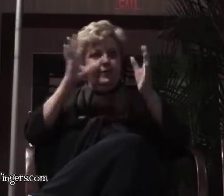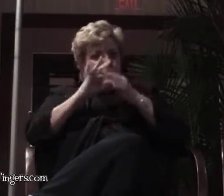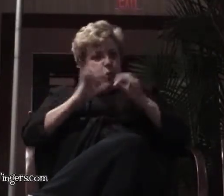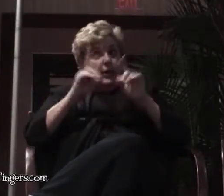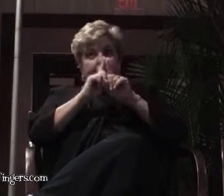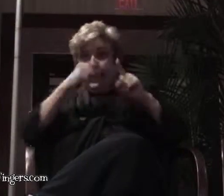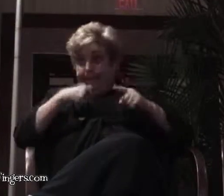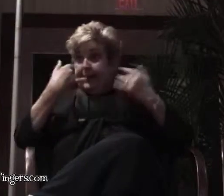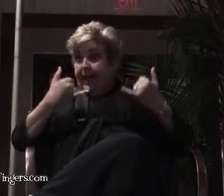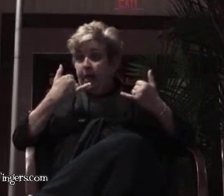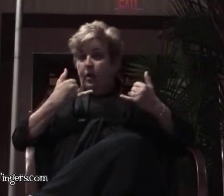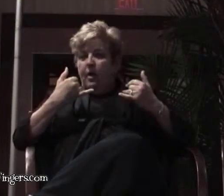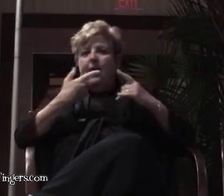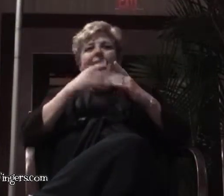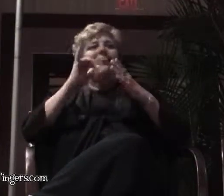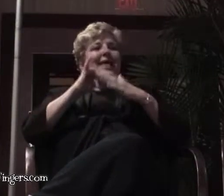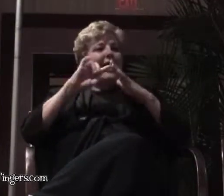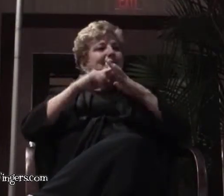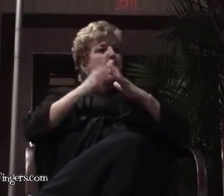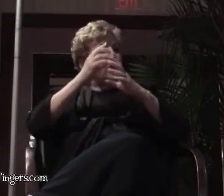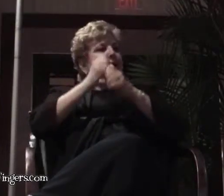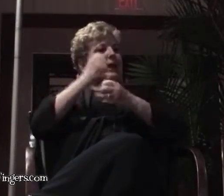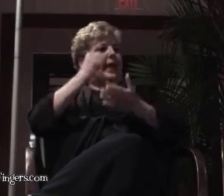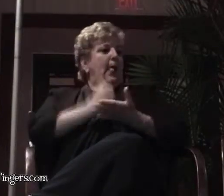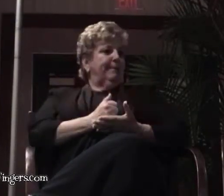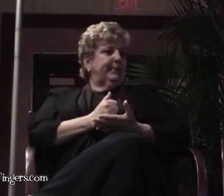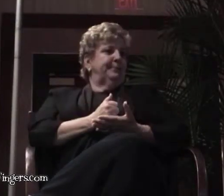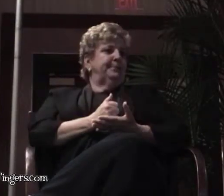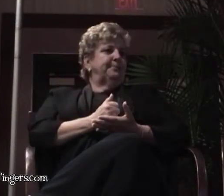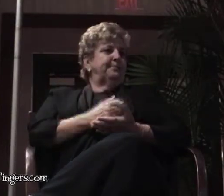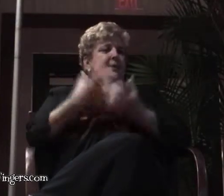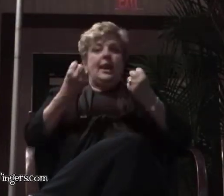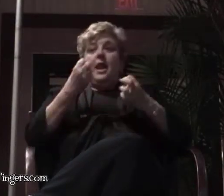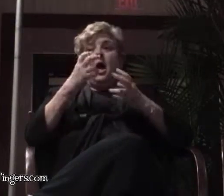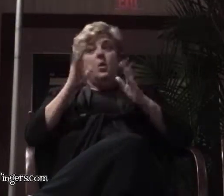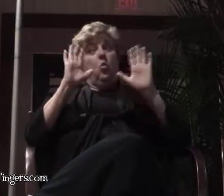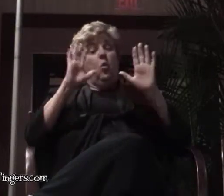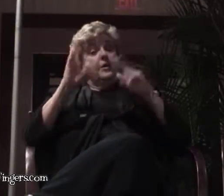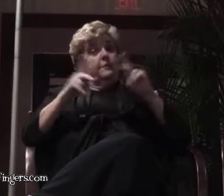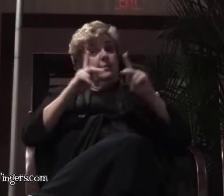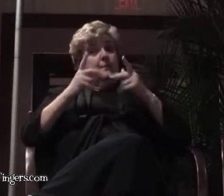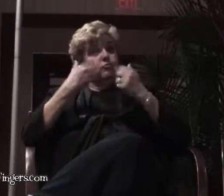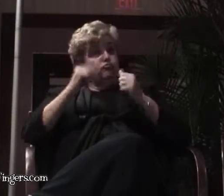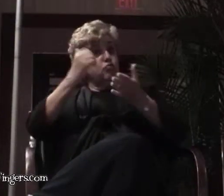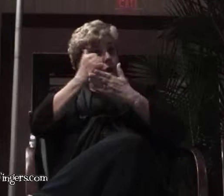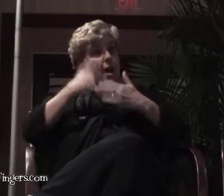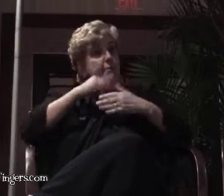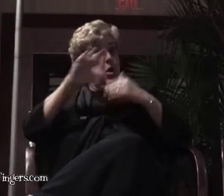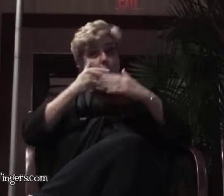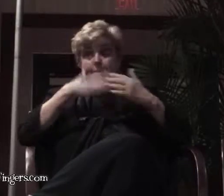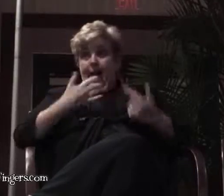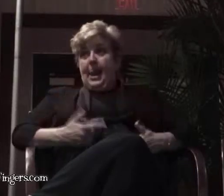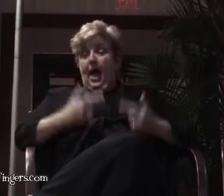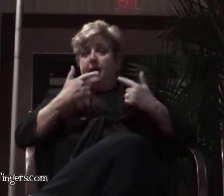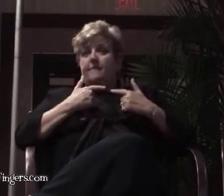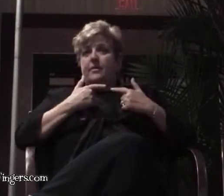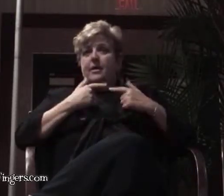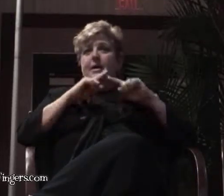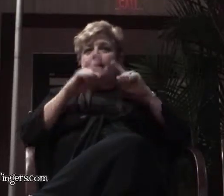started to get some help. A lot of wonderful people have tried to help me my whole life. But they always started the sentence with, Otto,